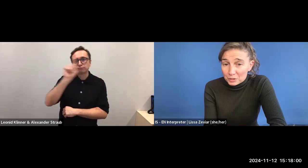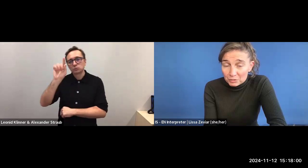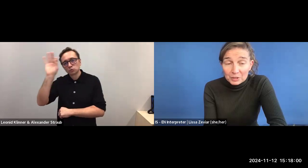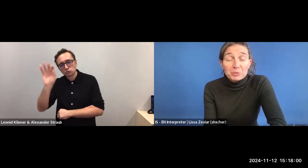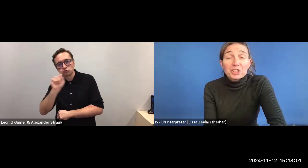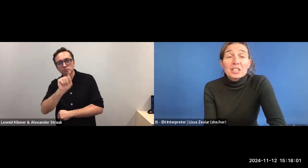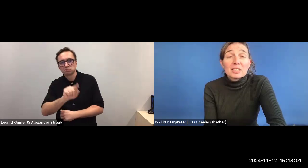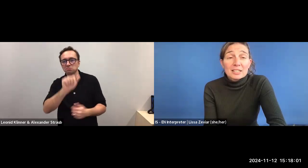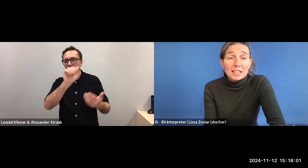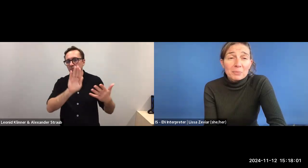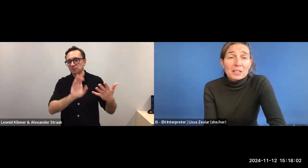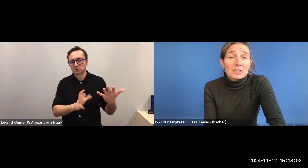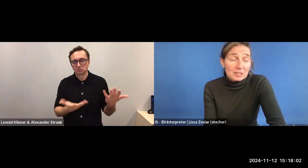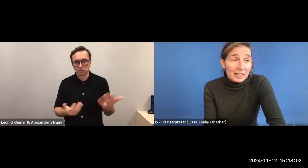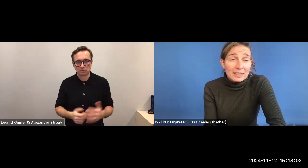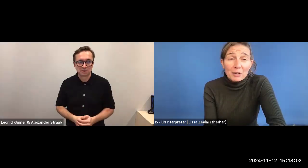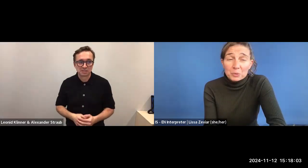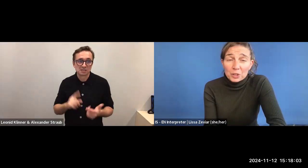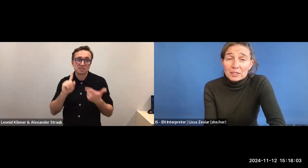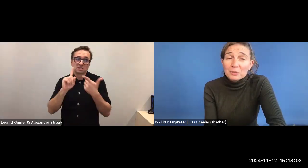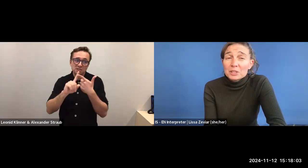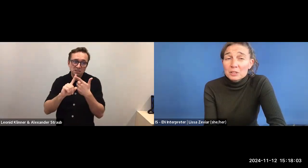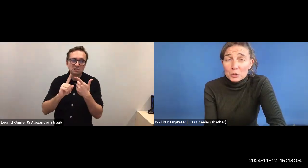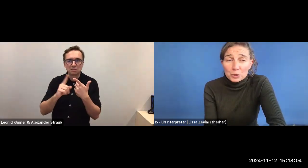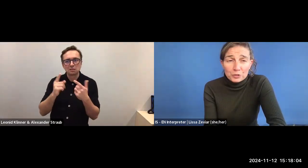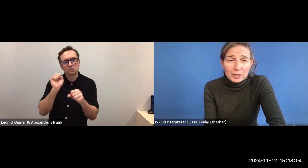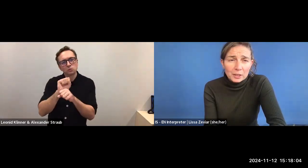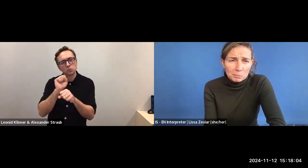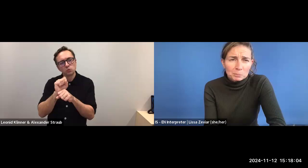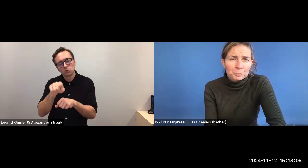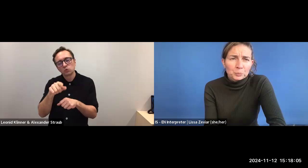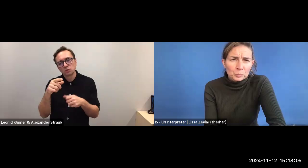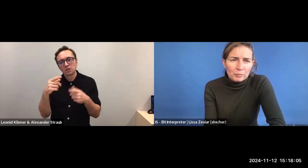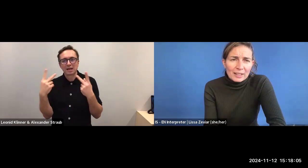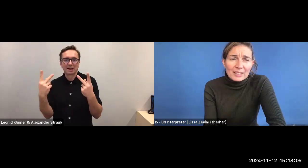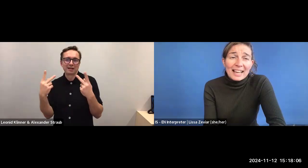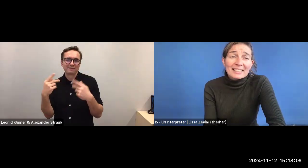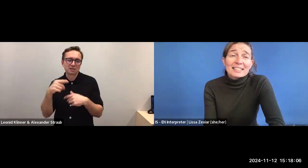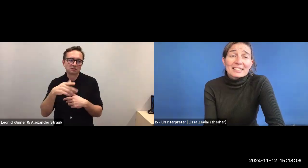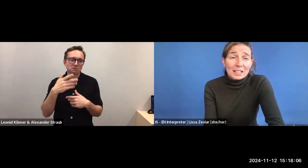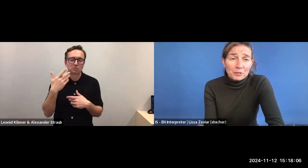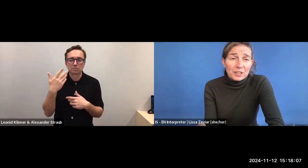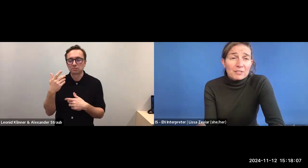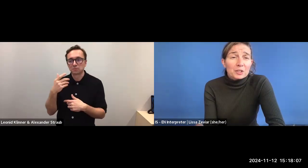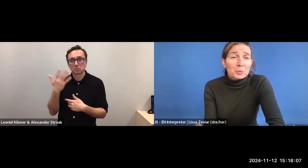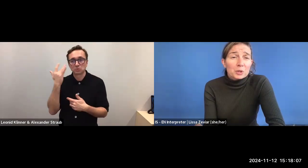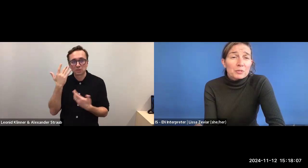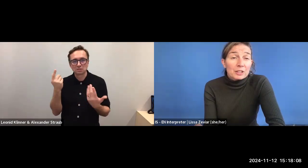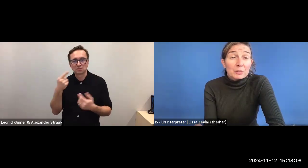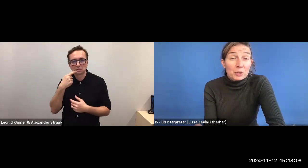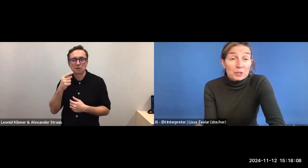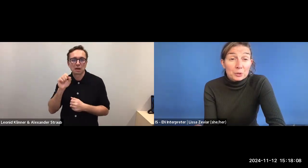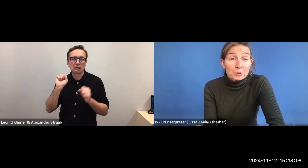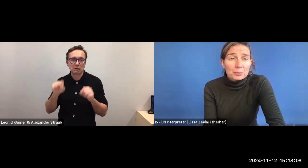really appreciated the setup. They liked how it worked. It was user-friendly. The tasks itself, they felt